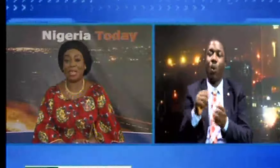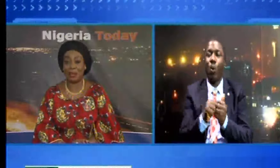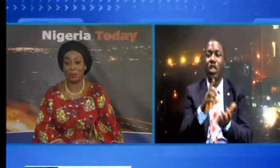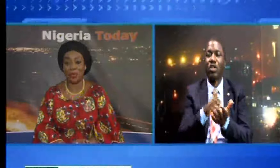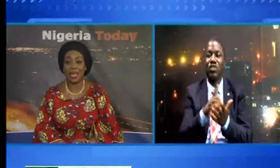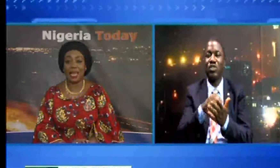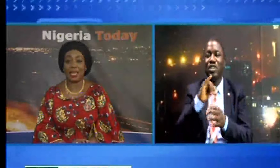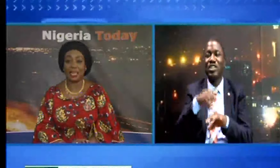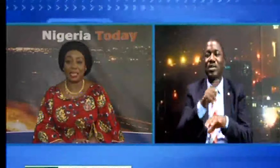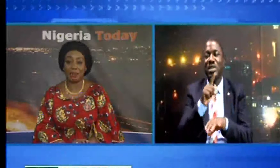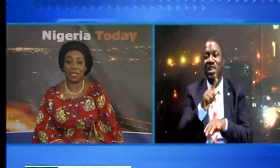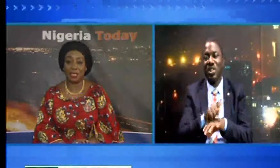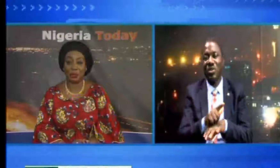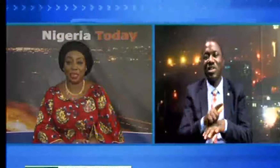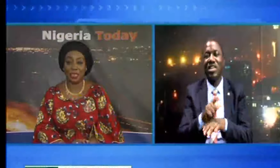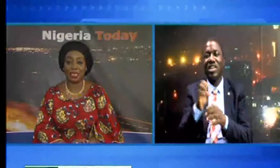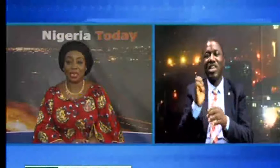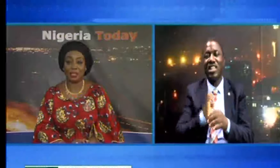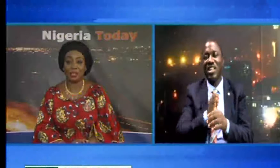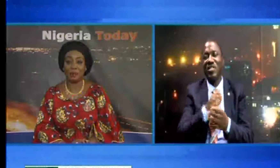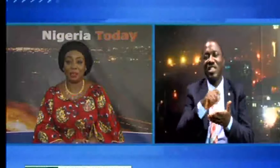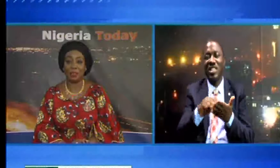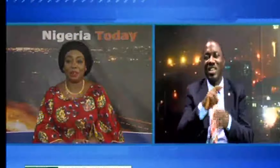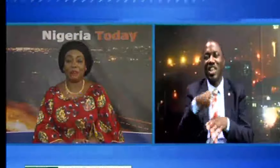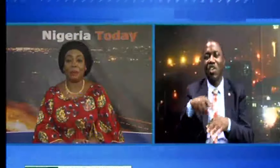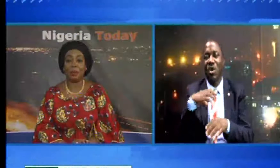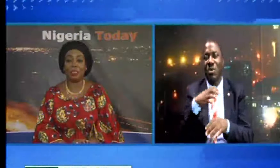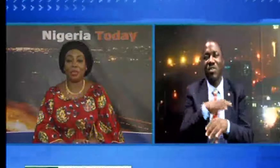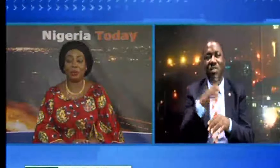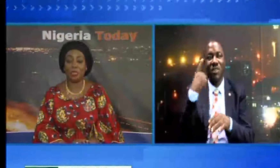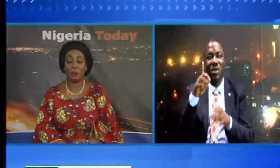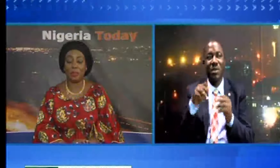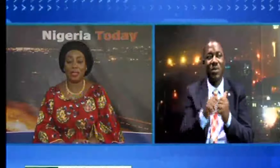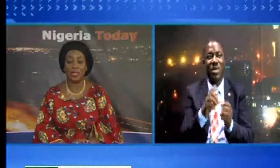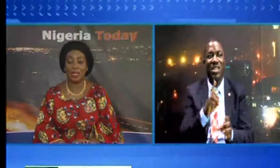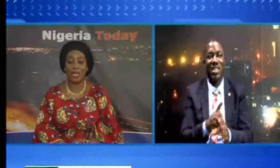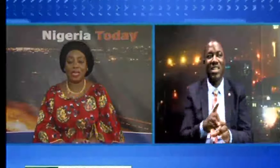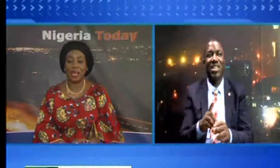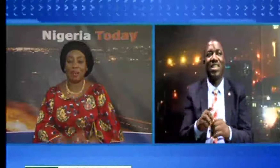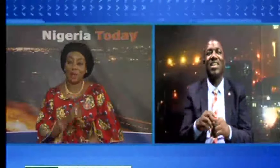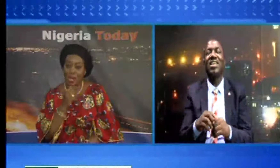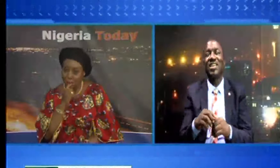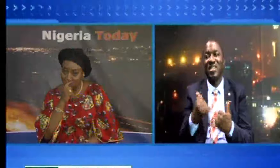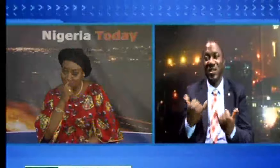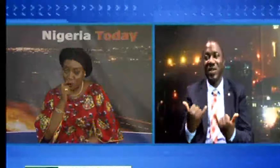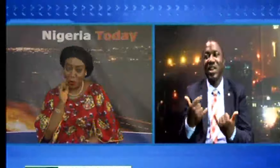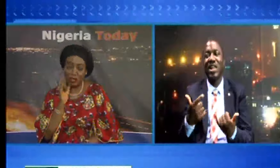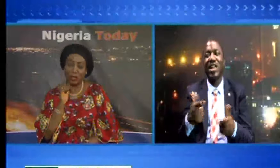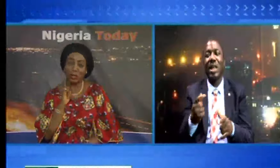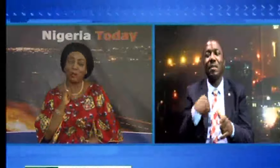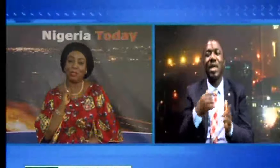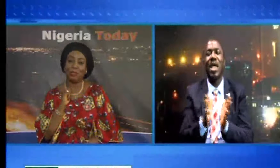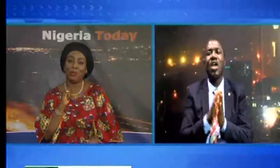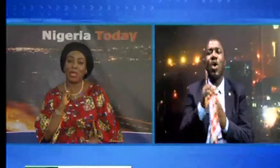James Lalu, Executive Secretary, National Commission for Persons with Disabilities. Now let me ask you, what